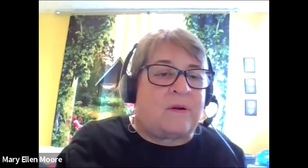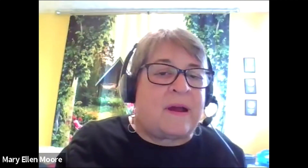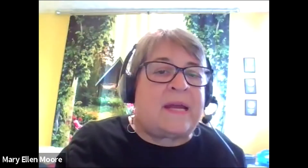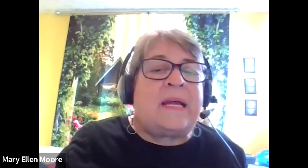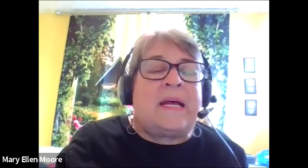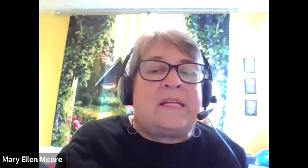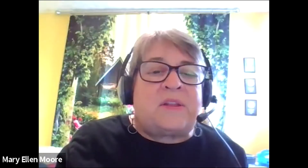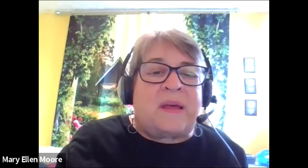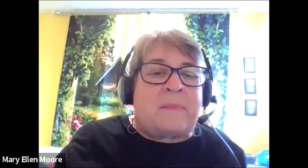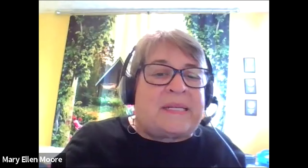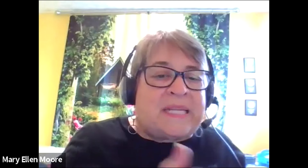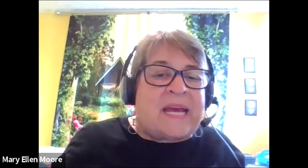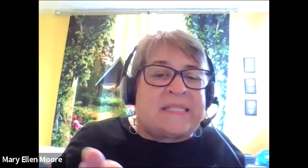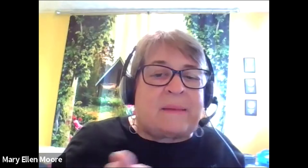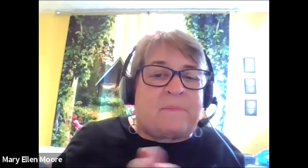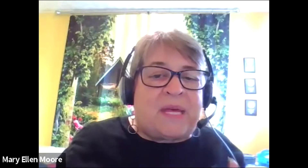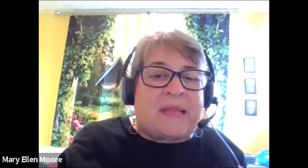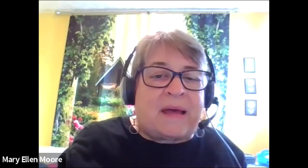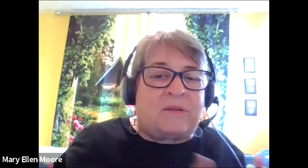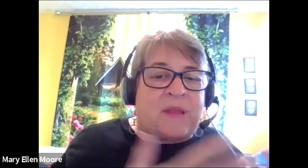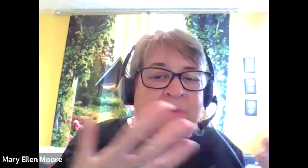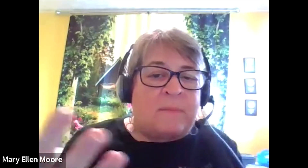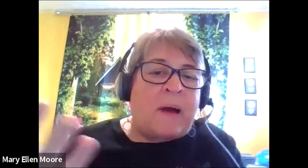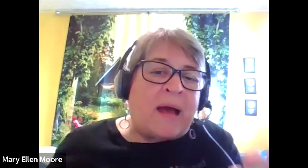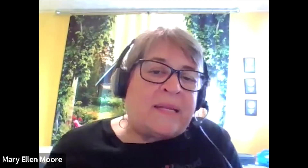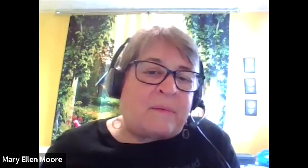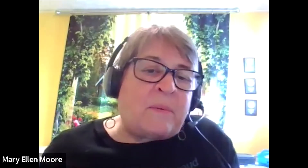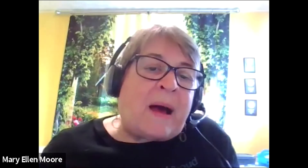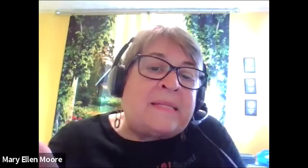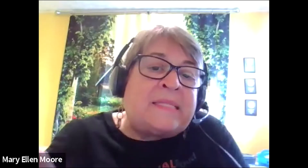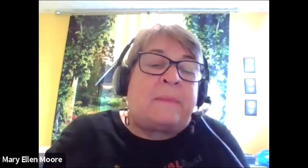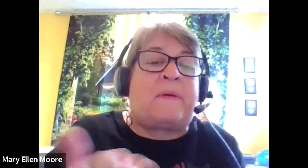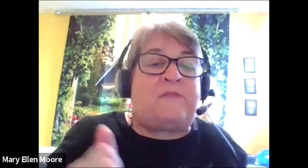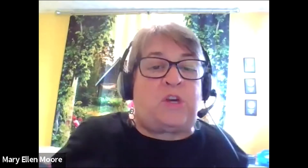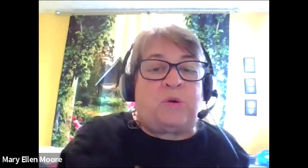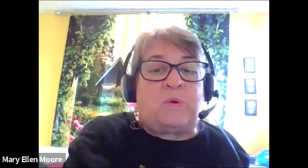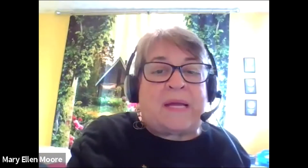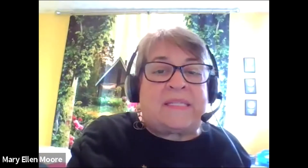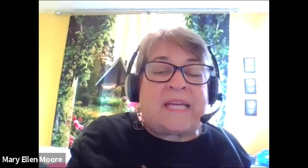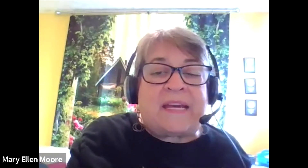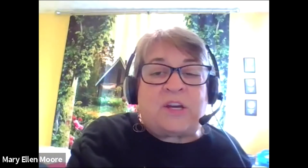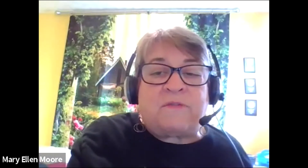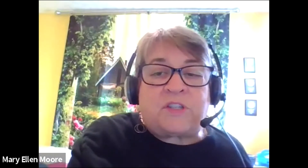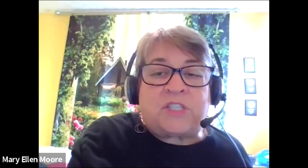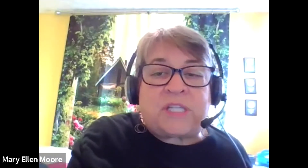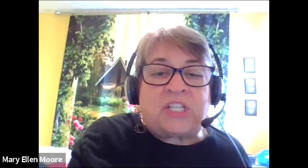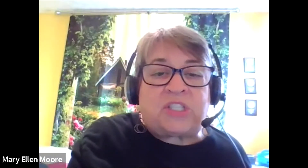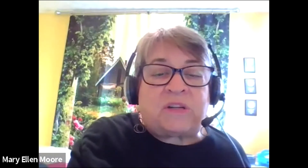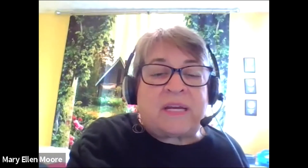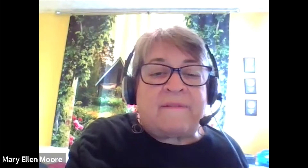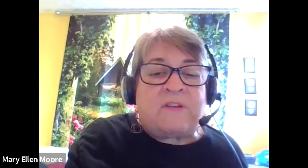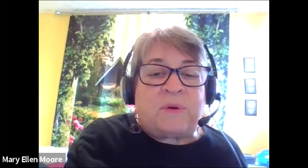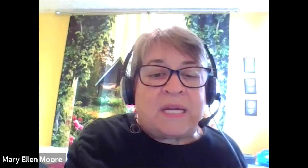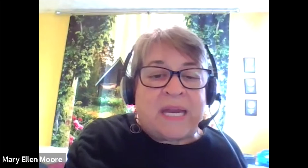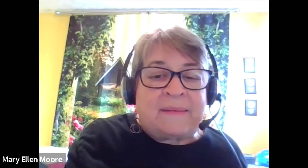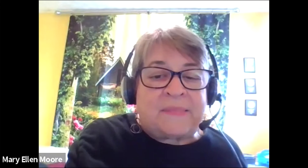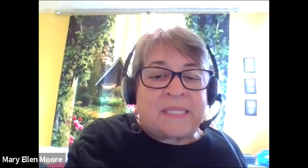right? So they might take something that reminds them of you and take your first initial and give you a name